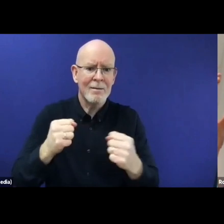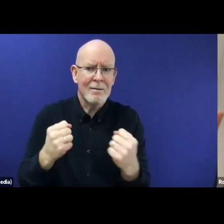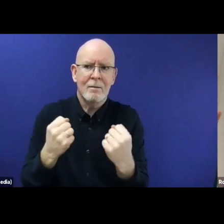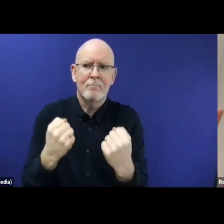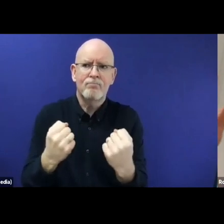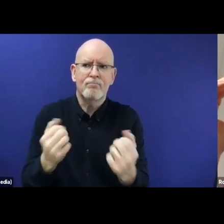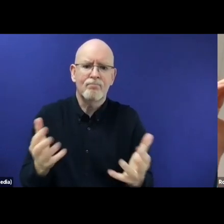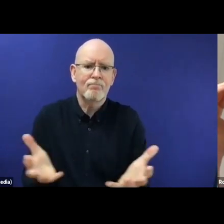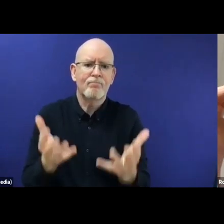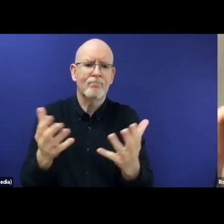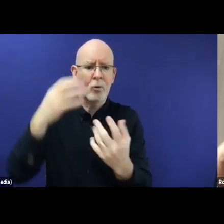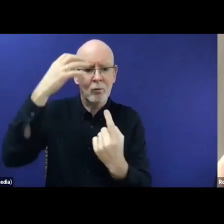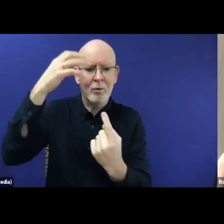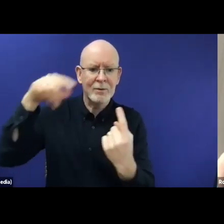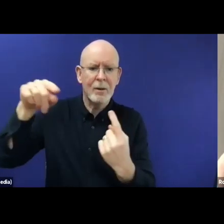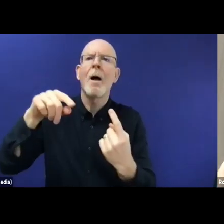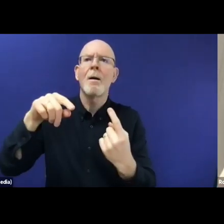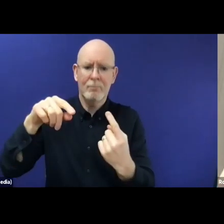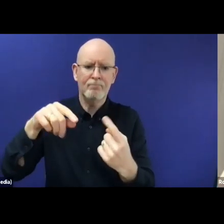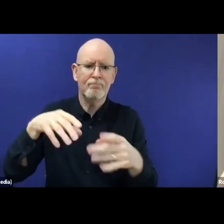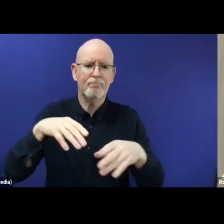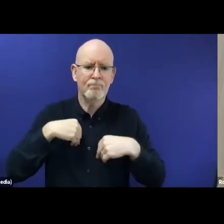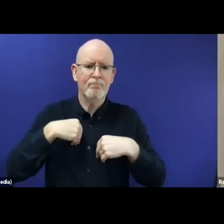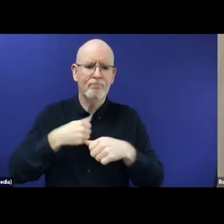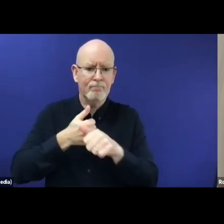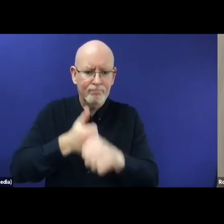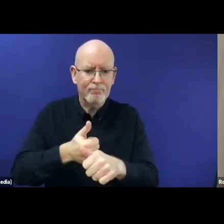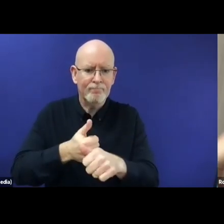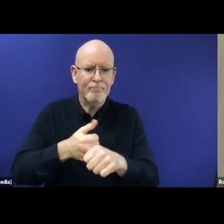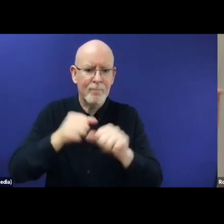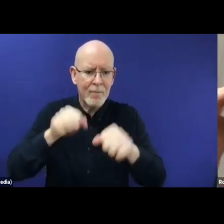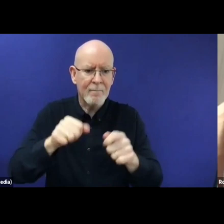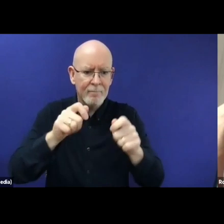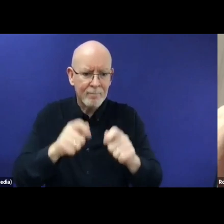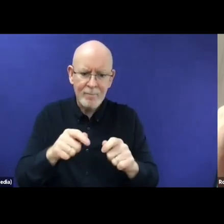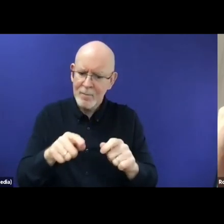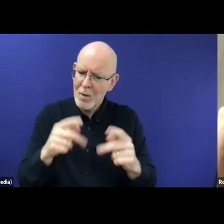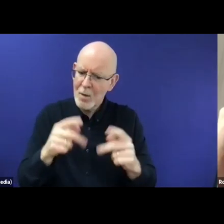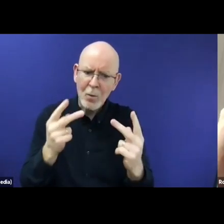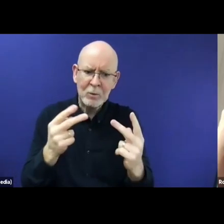we rightly focus on non-refoulement, admission at the border, etc. These are the fundamentals.